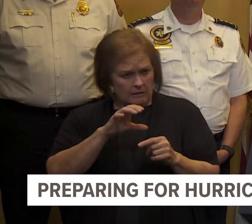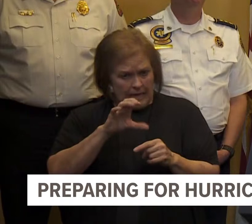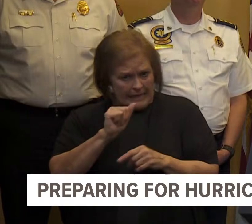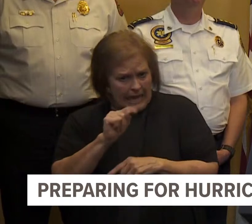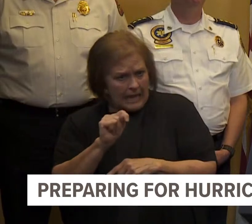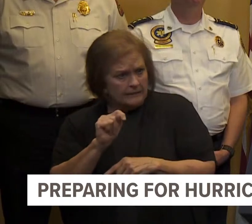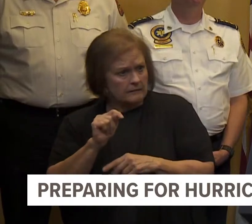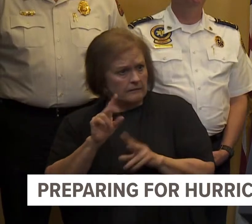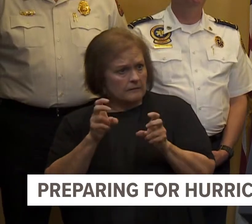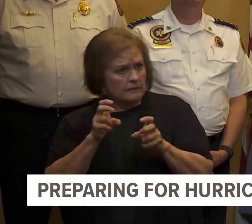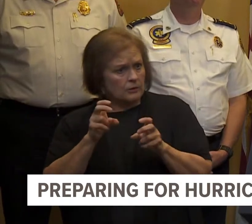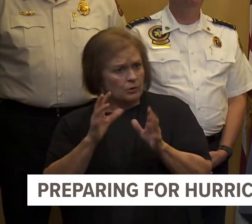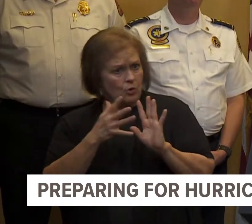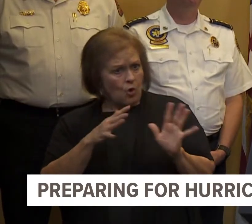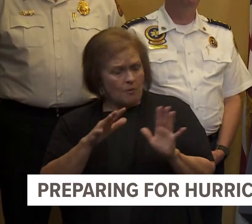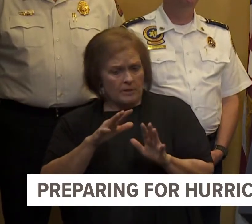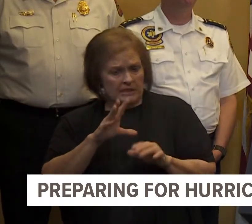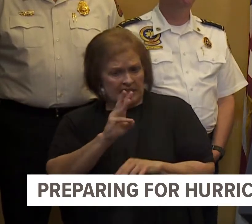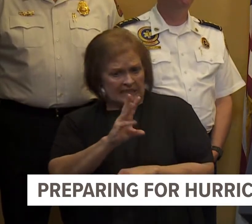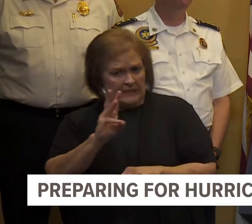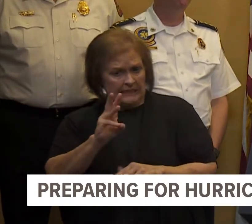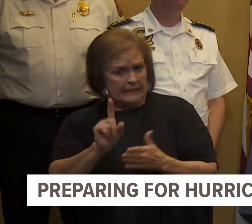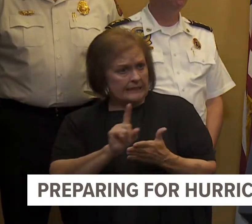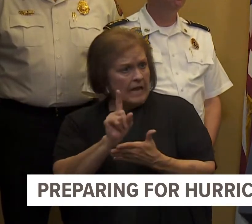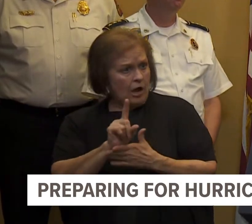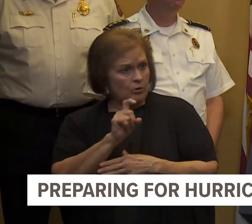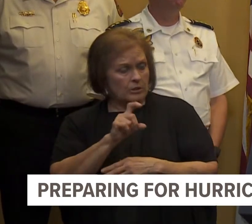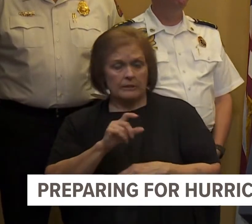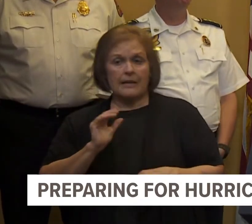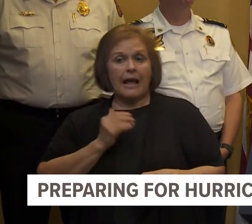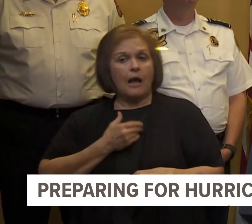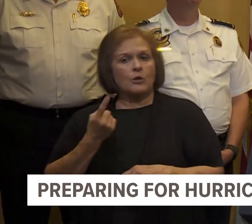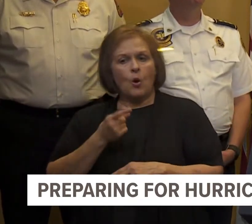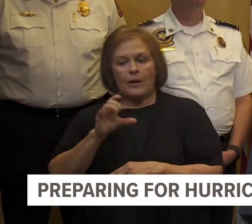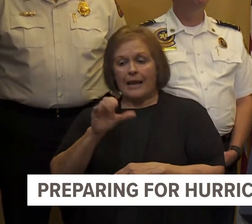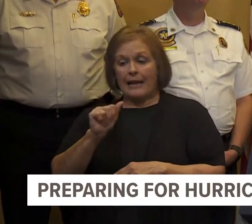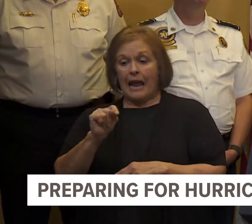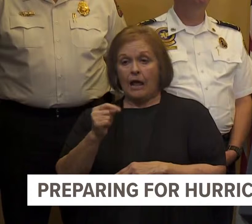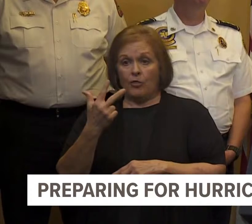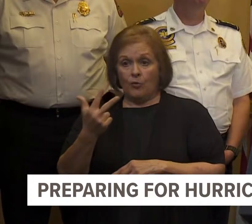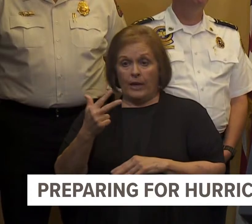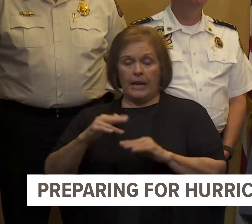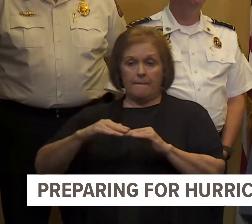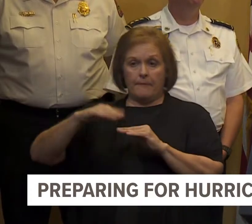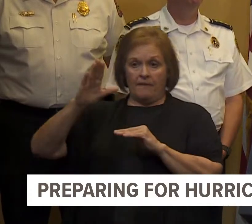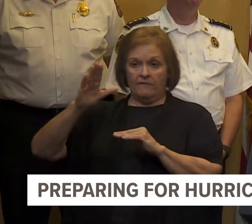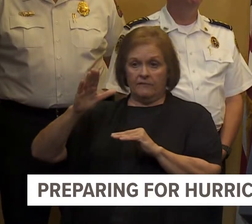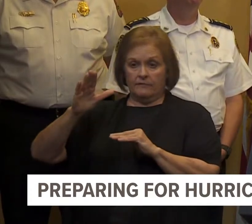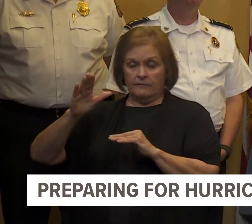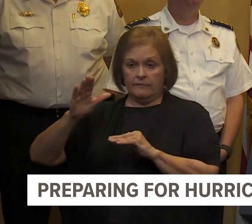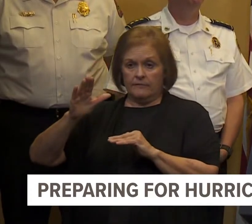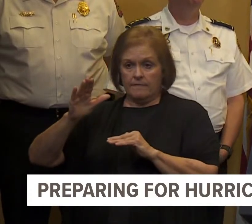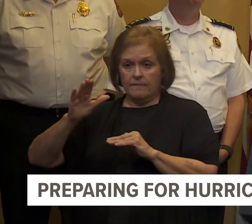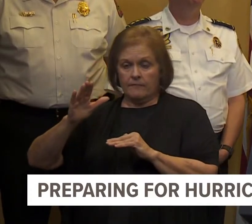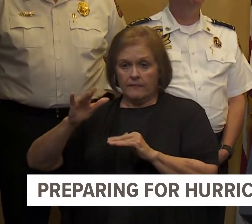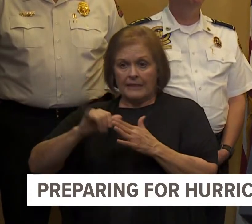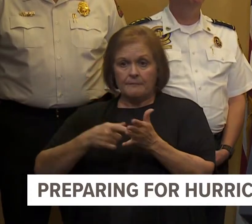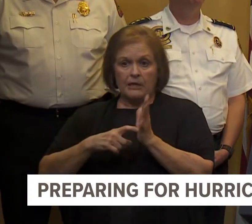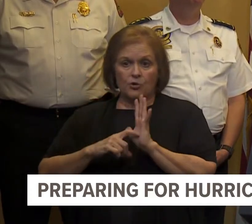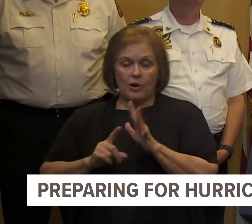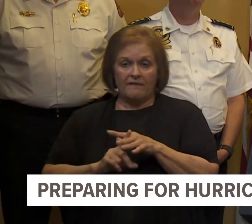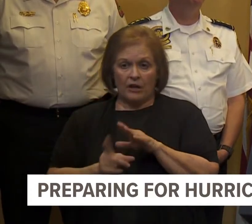to call for evacuation, 66 hours? Our policy's always been Cat 3 and above. We're really looking at